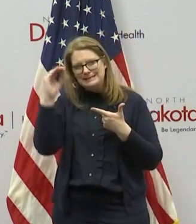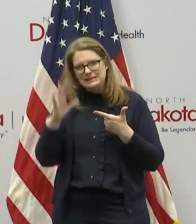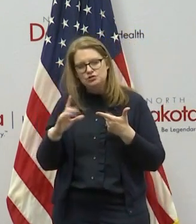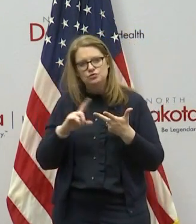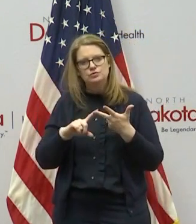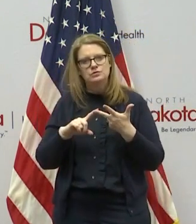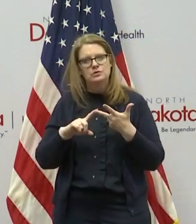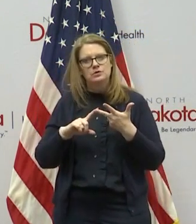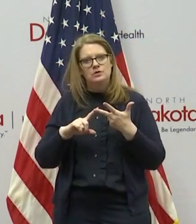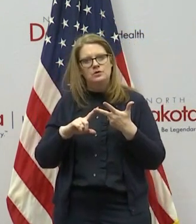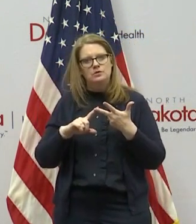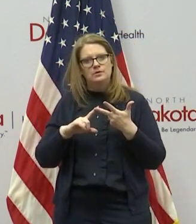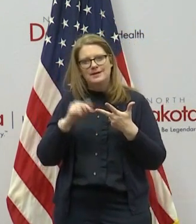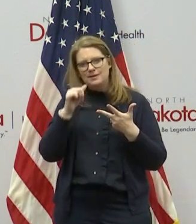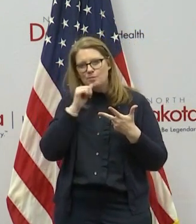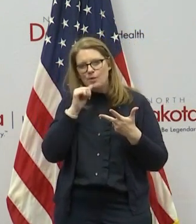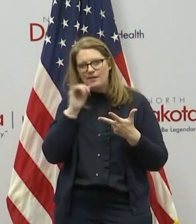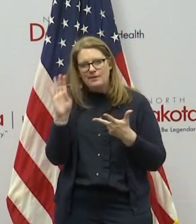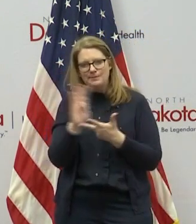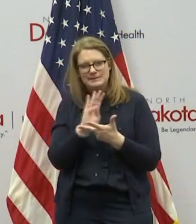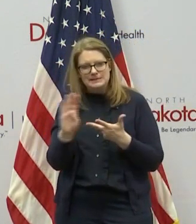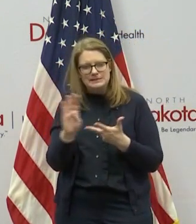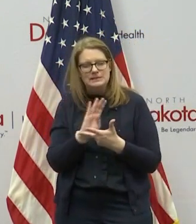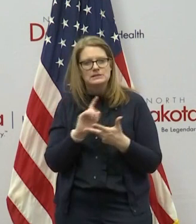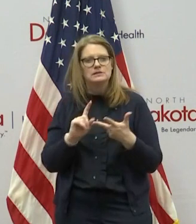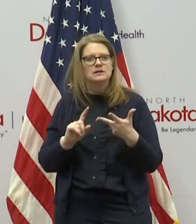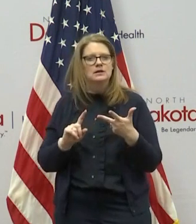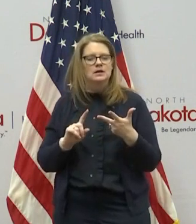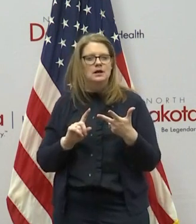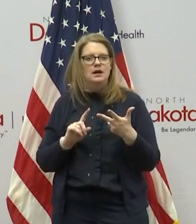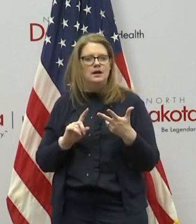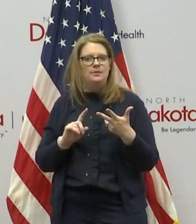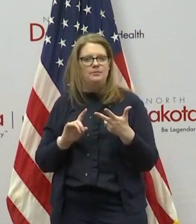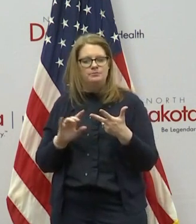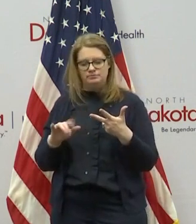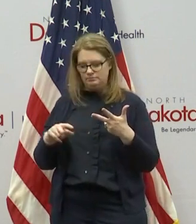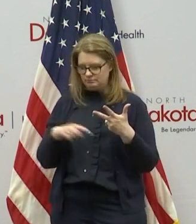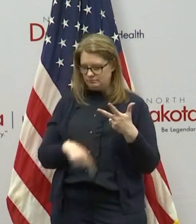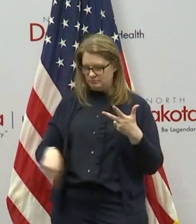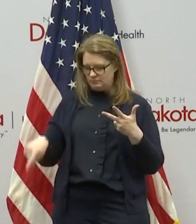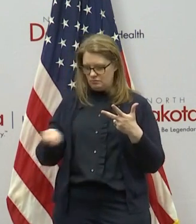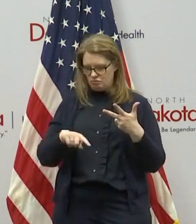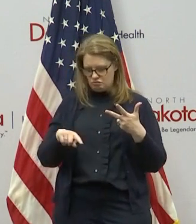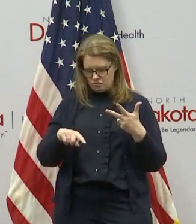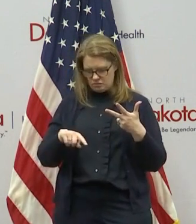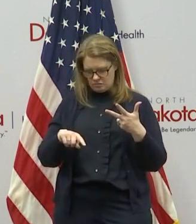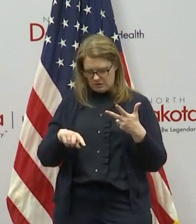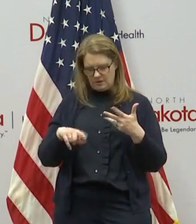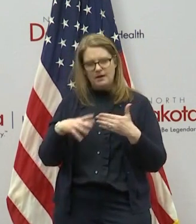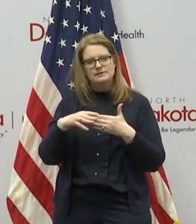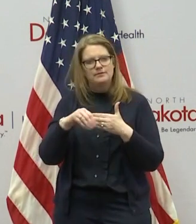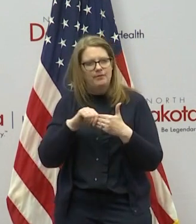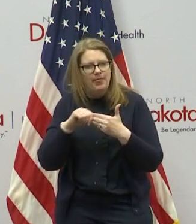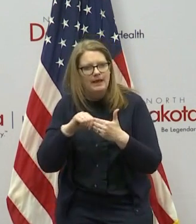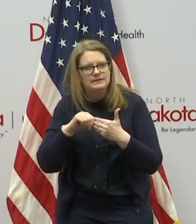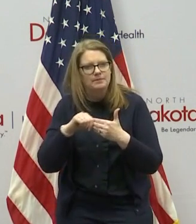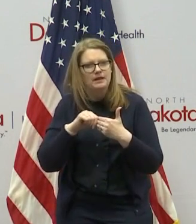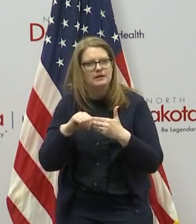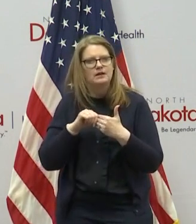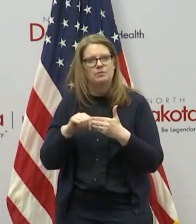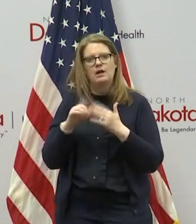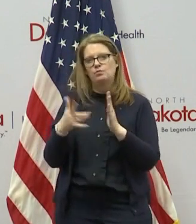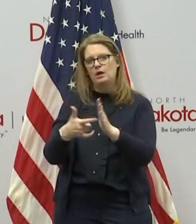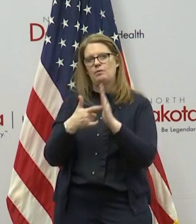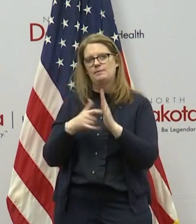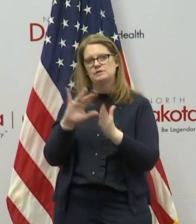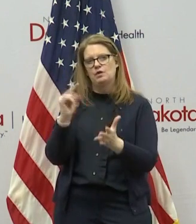teachers and private sector individuals, one of the things that really came through was flexibility on graduation requirements